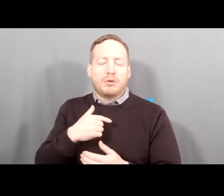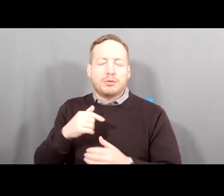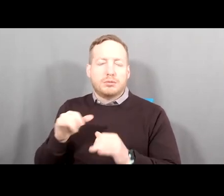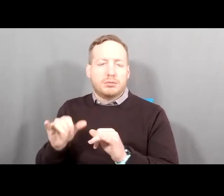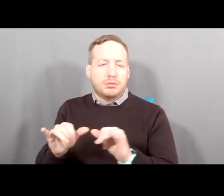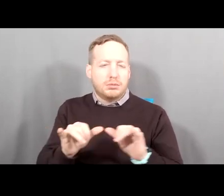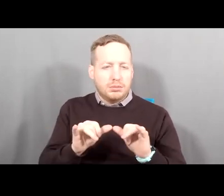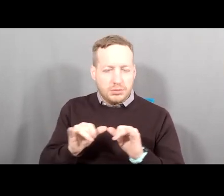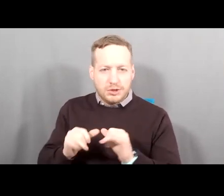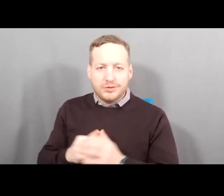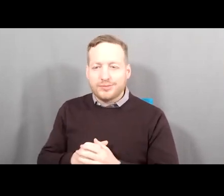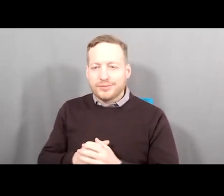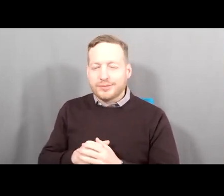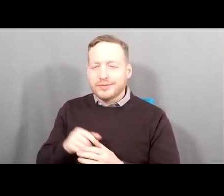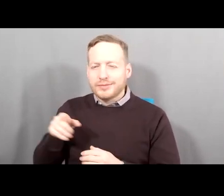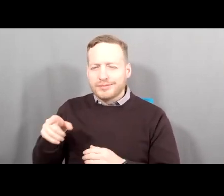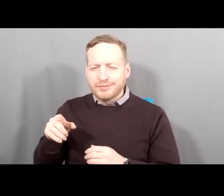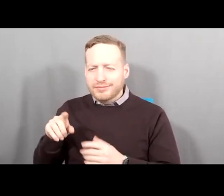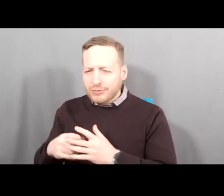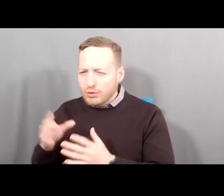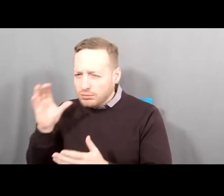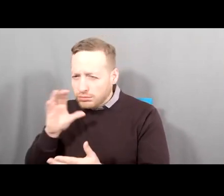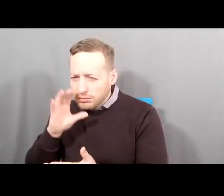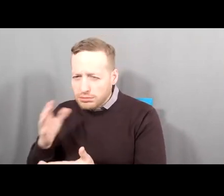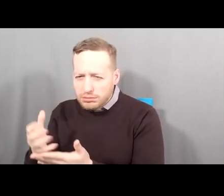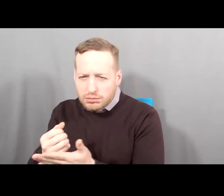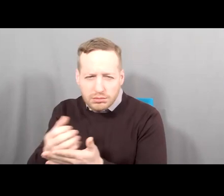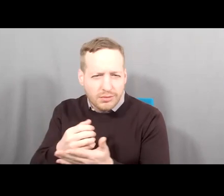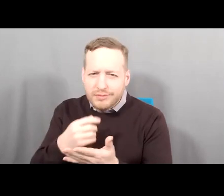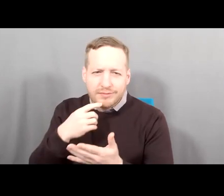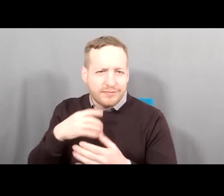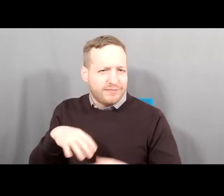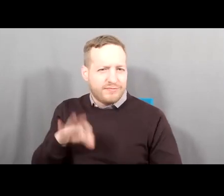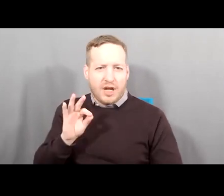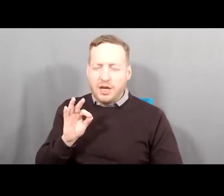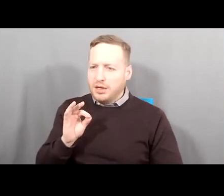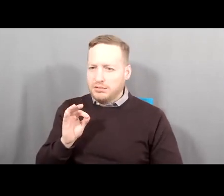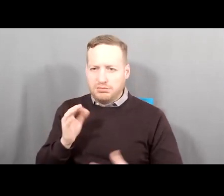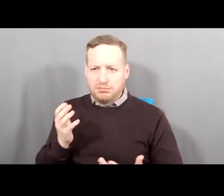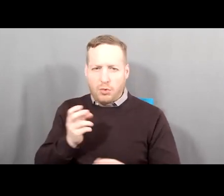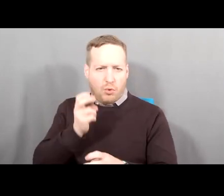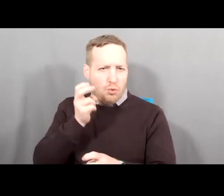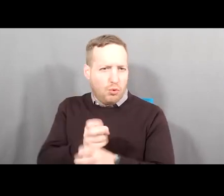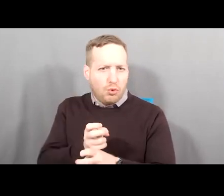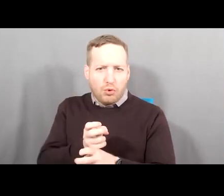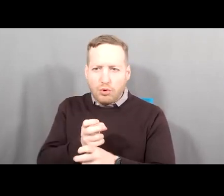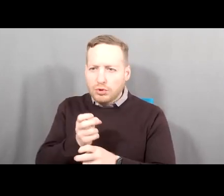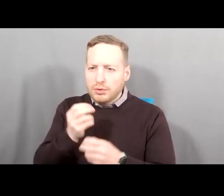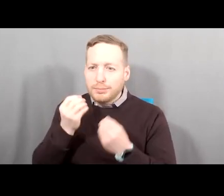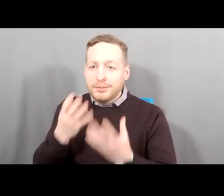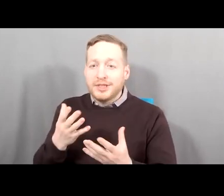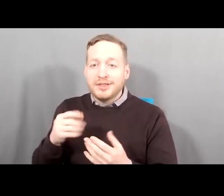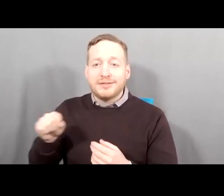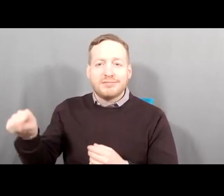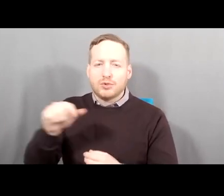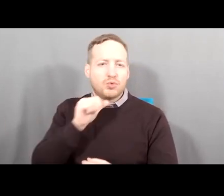and identify data so that we could look at some metrics. So he started looking